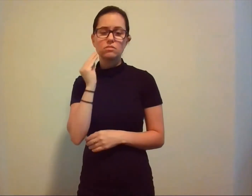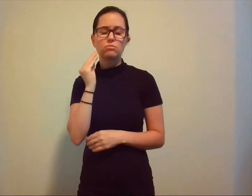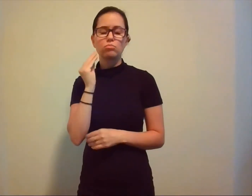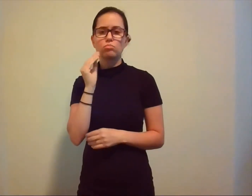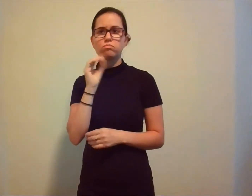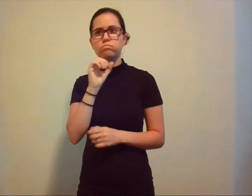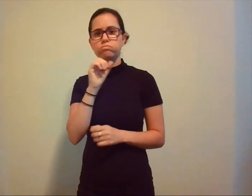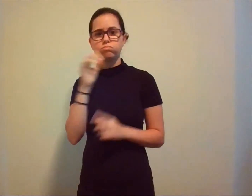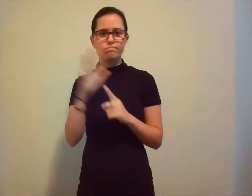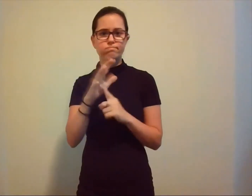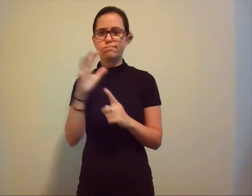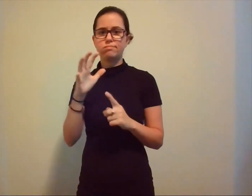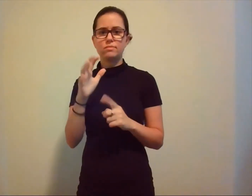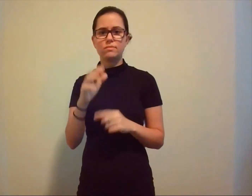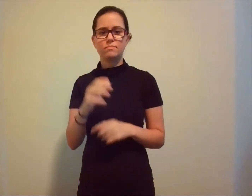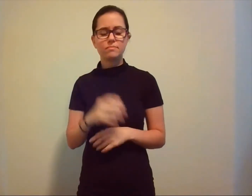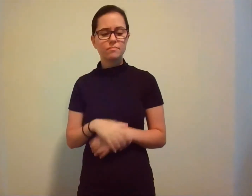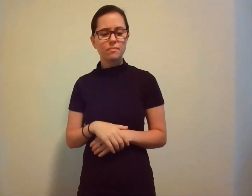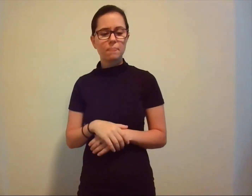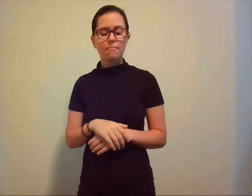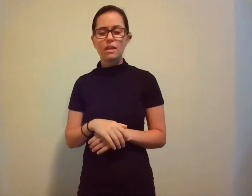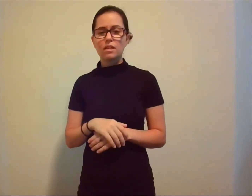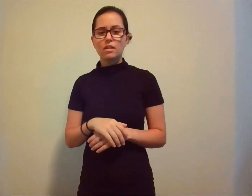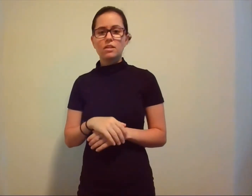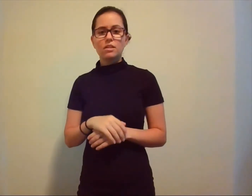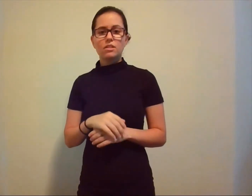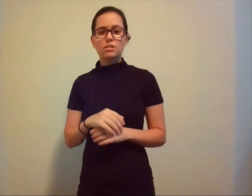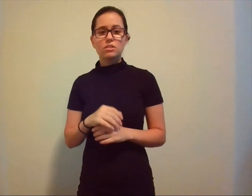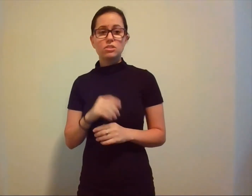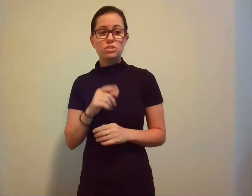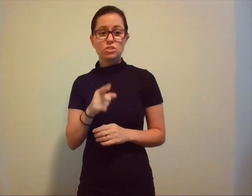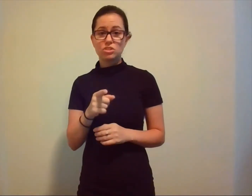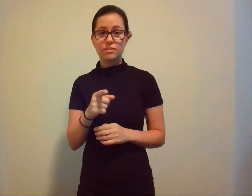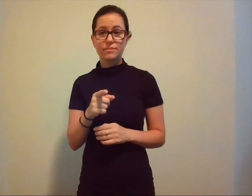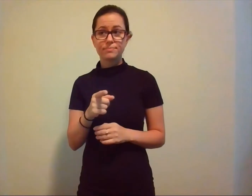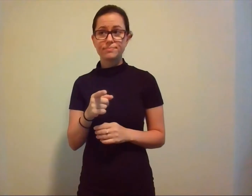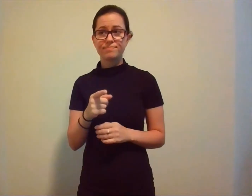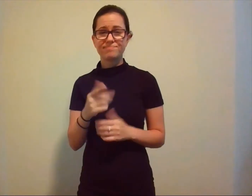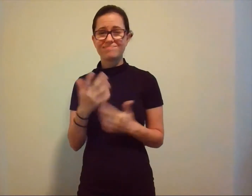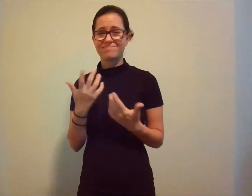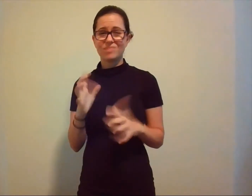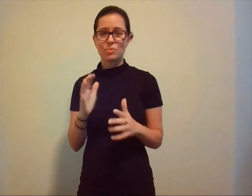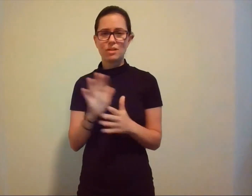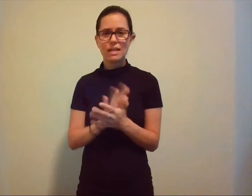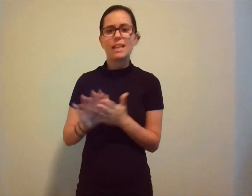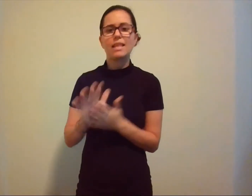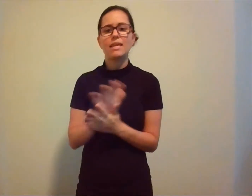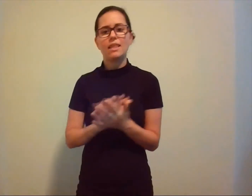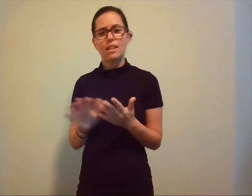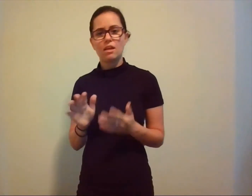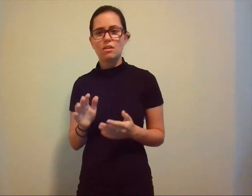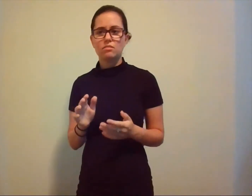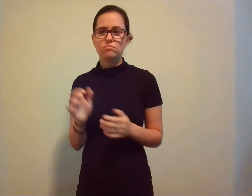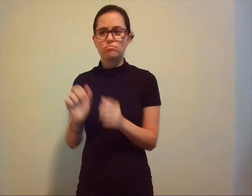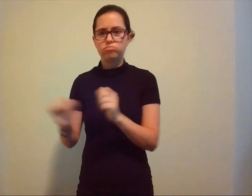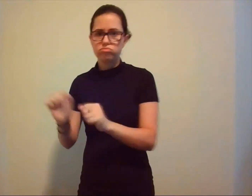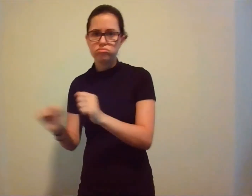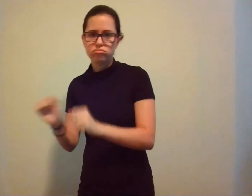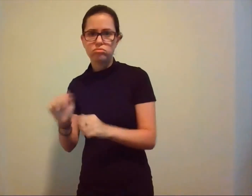She just basically is like, I don't want to have to be cleaning up after everybody. I want somebody to do it for me. And